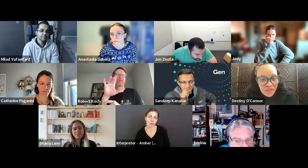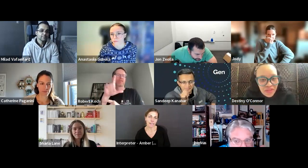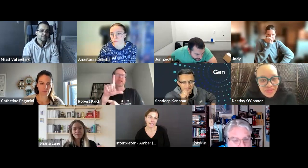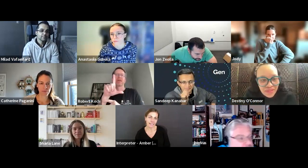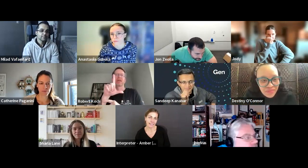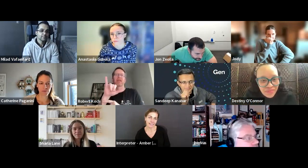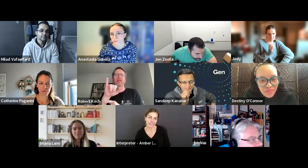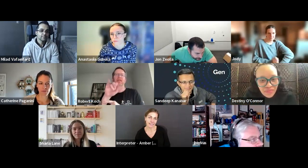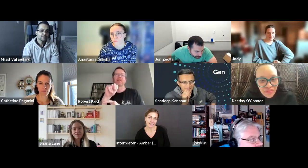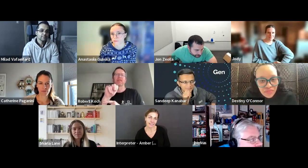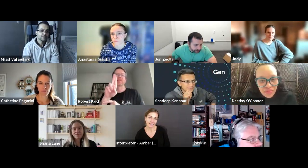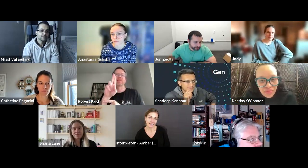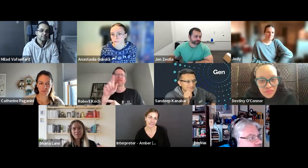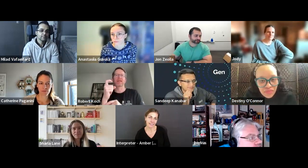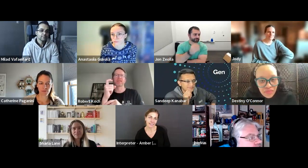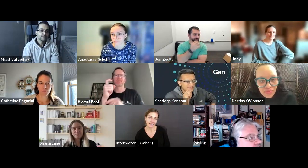still working